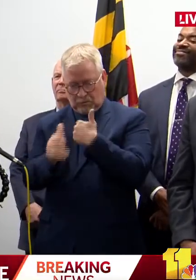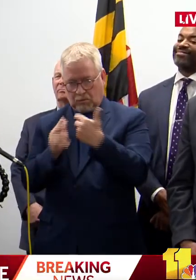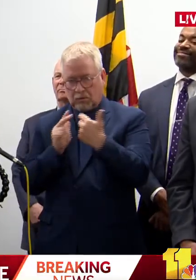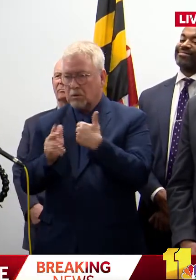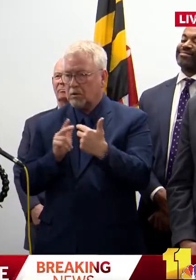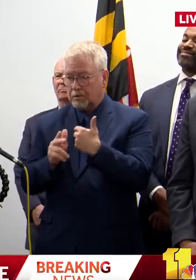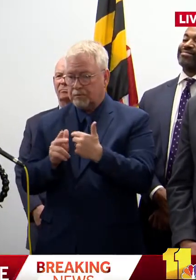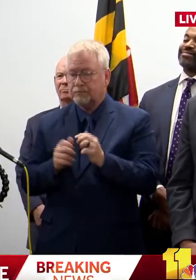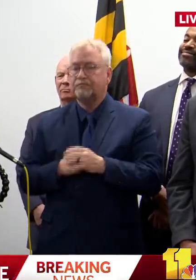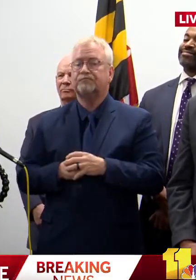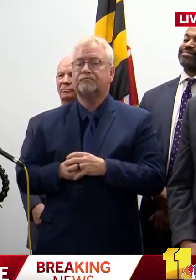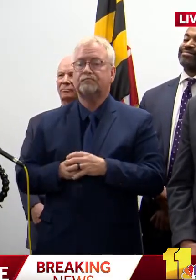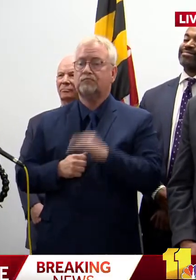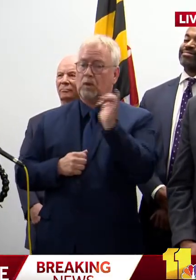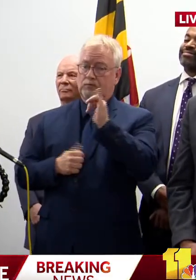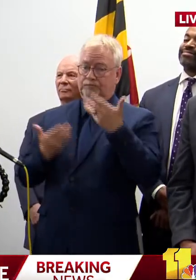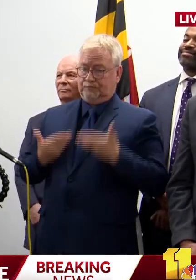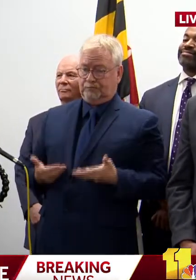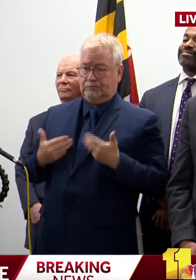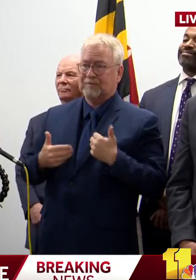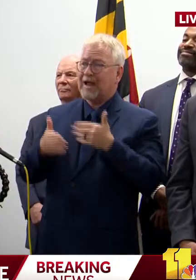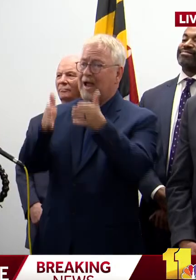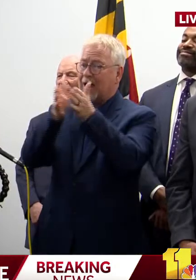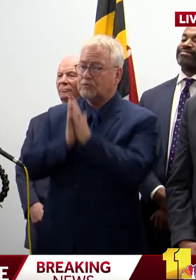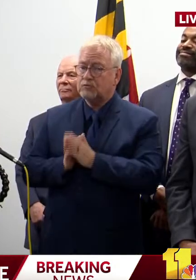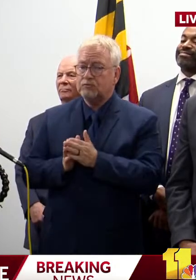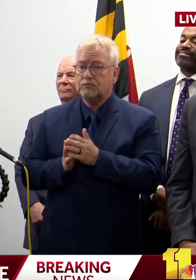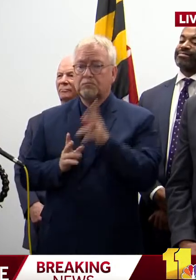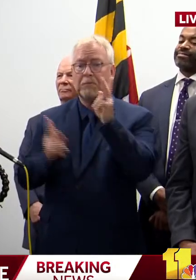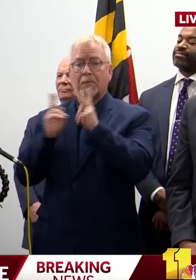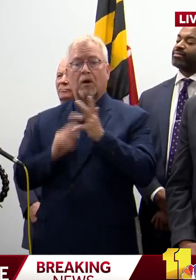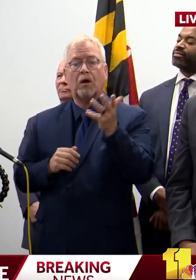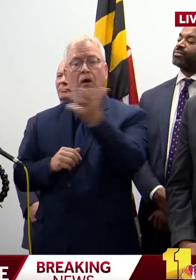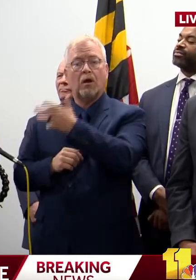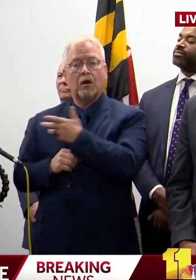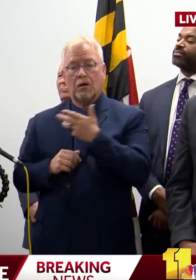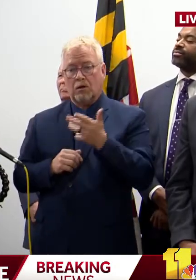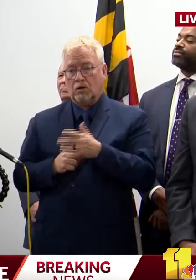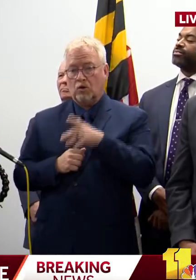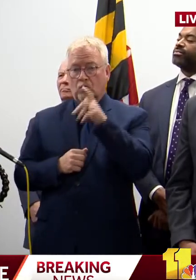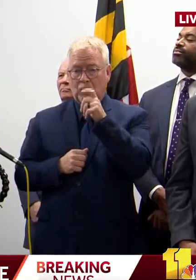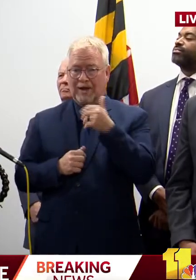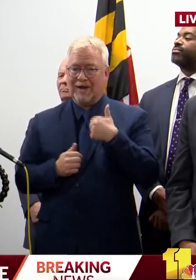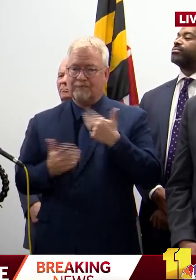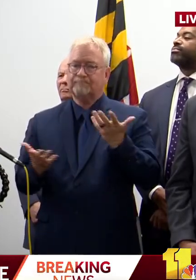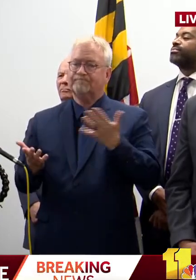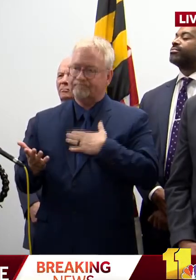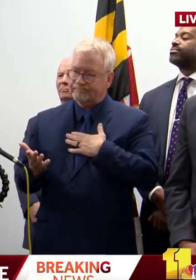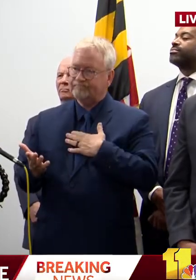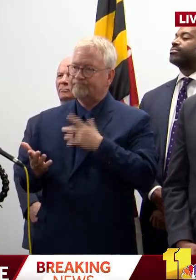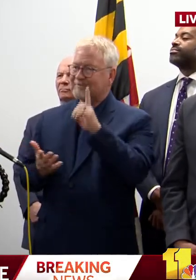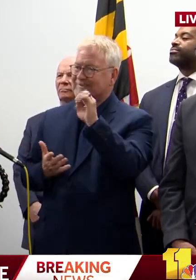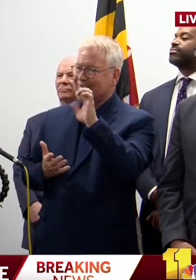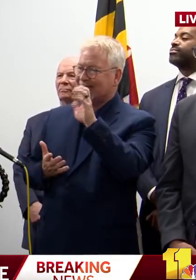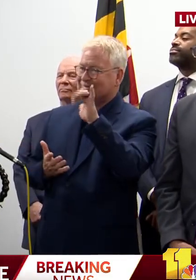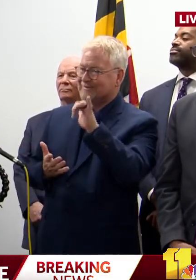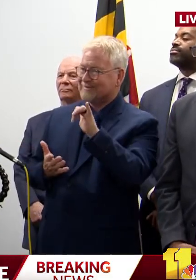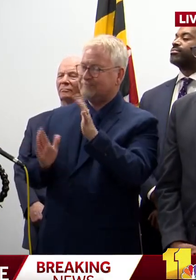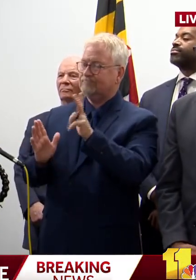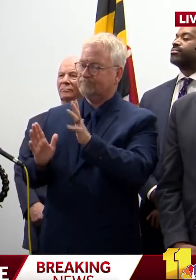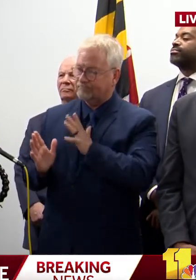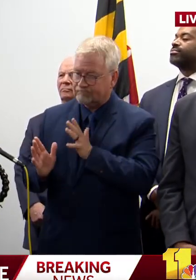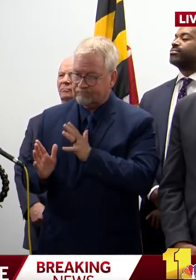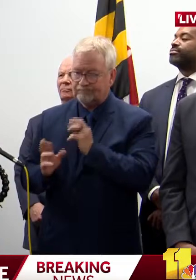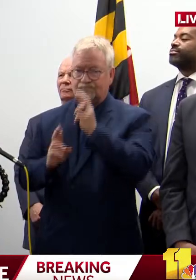also asking for folks to have a little bit of decency and respect. Don't spread misinformation.